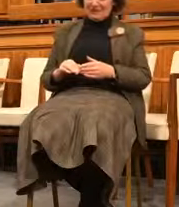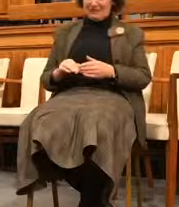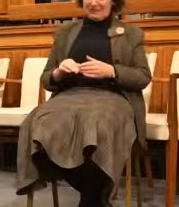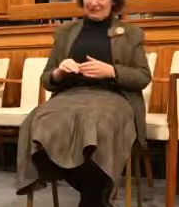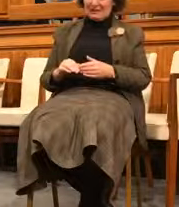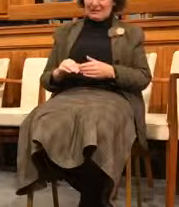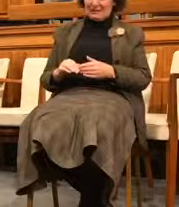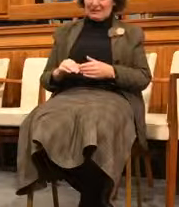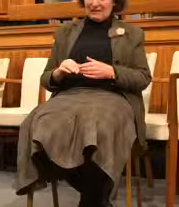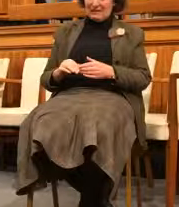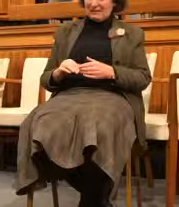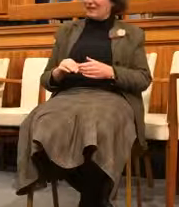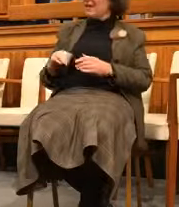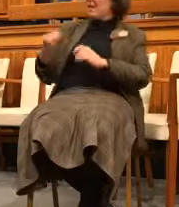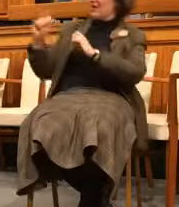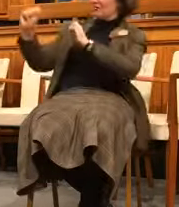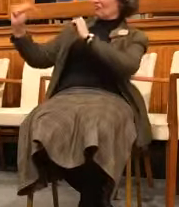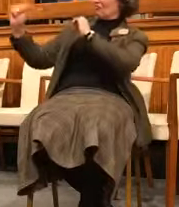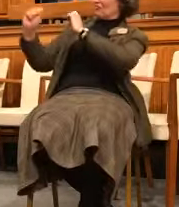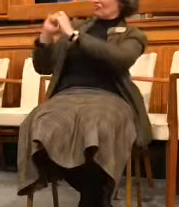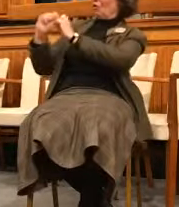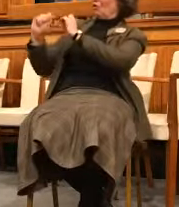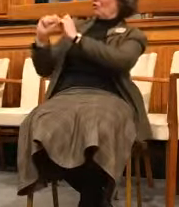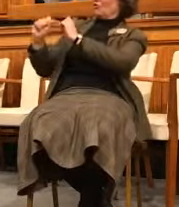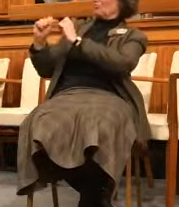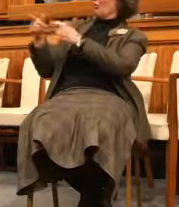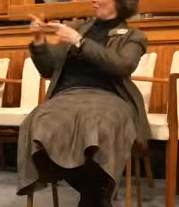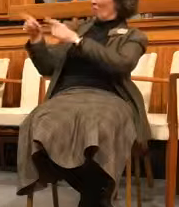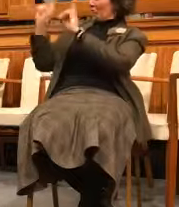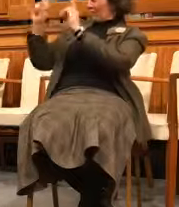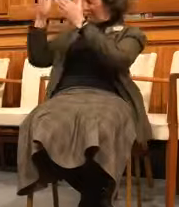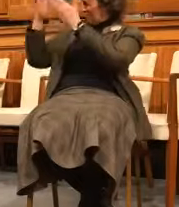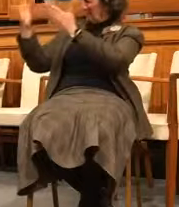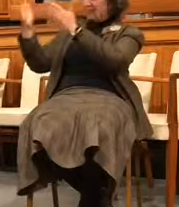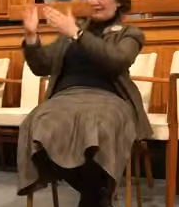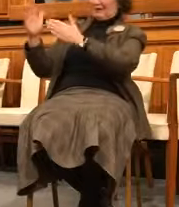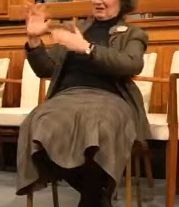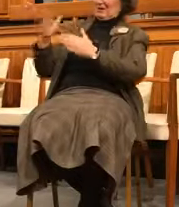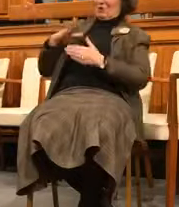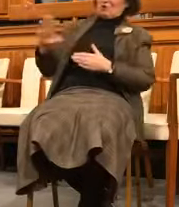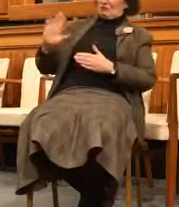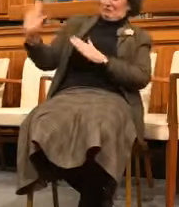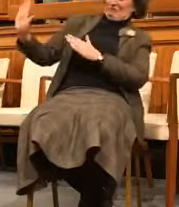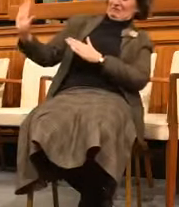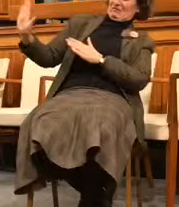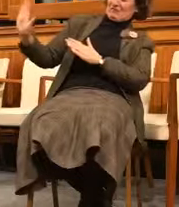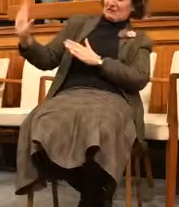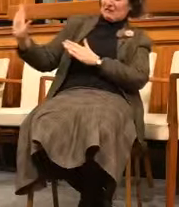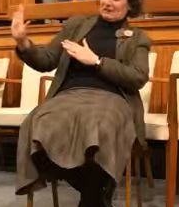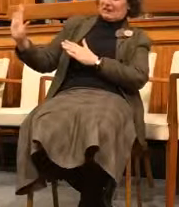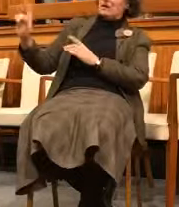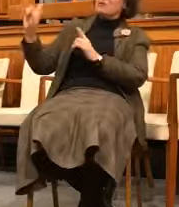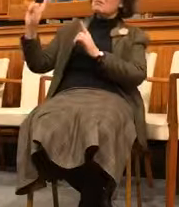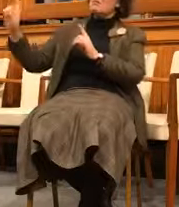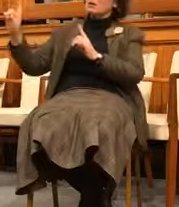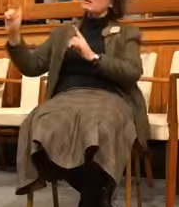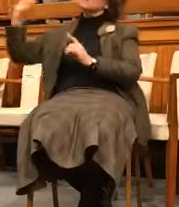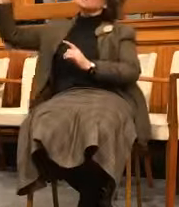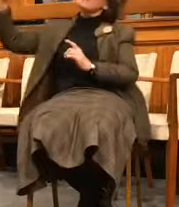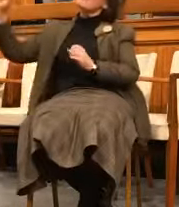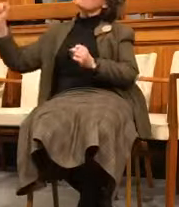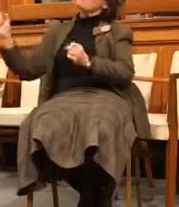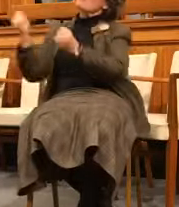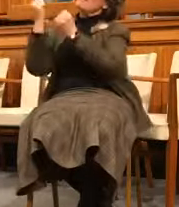to come under thy authority. We praise and thank you, Lord, for that mighty work which draws us